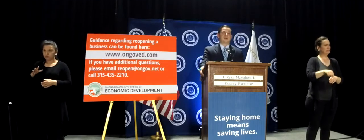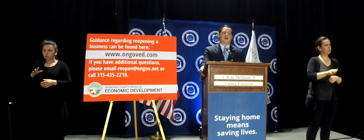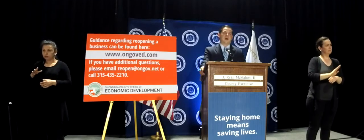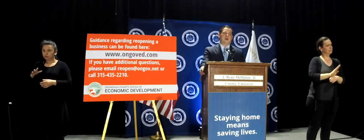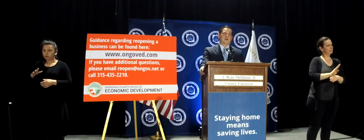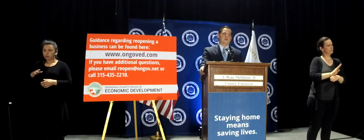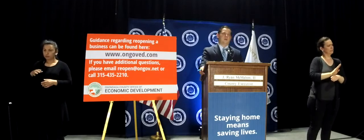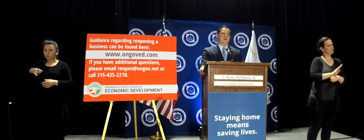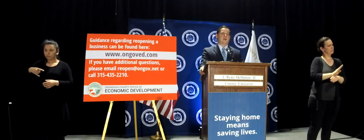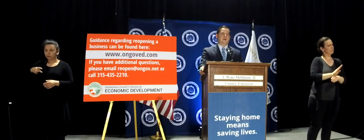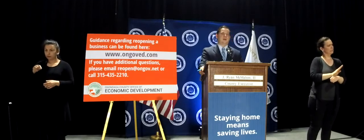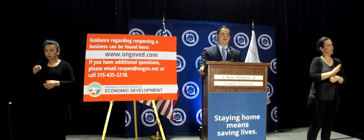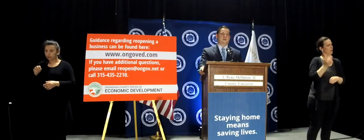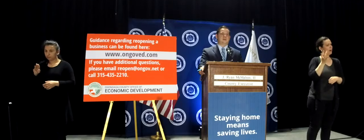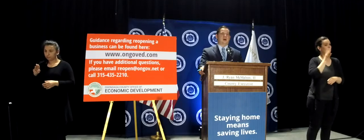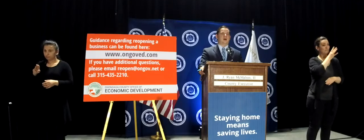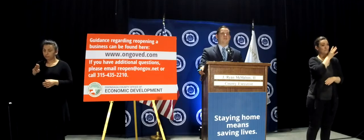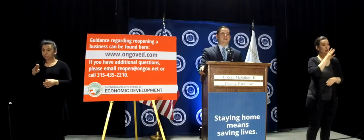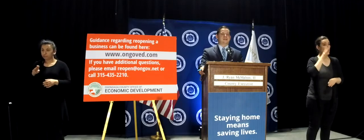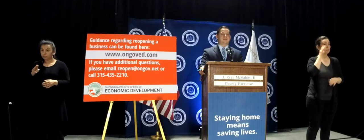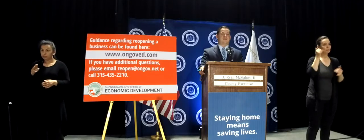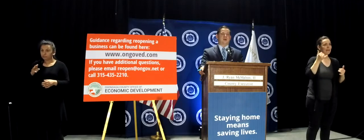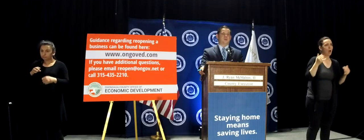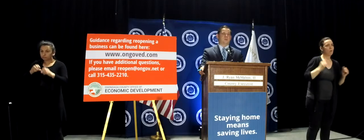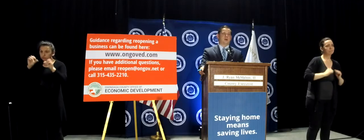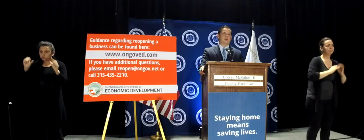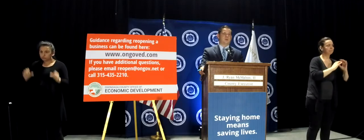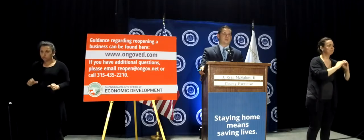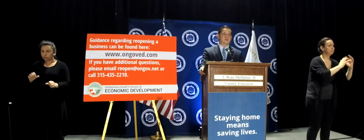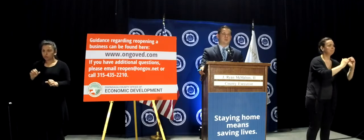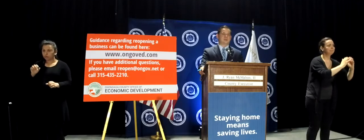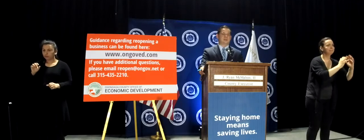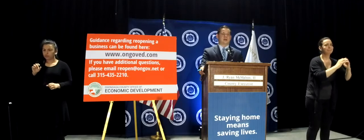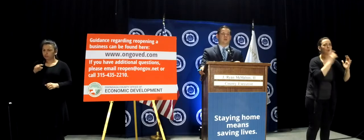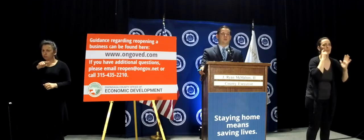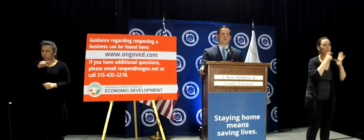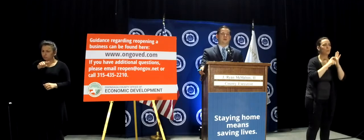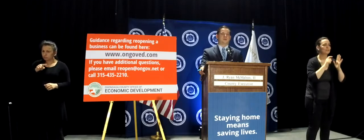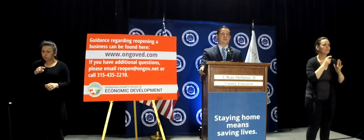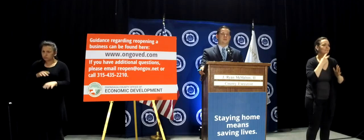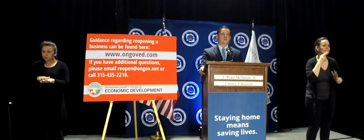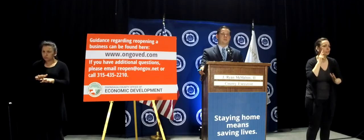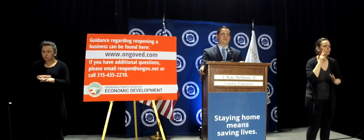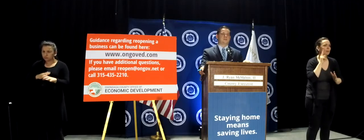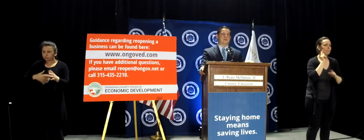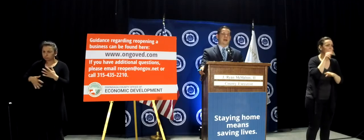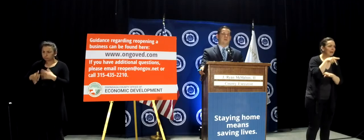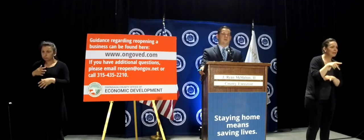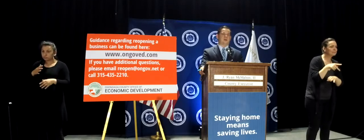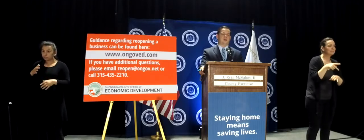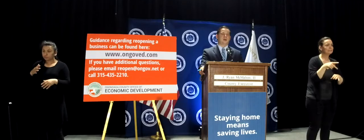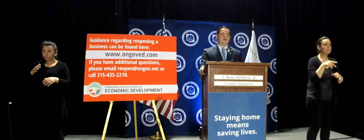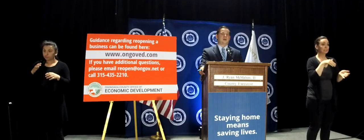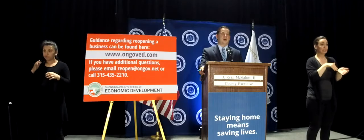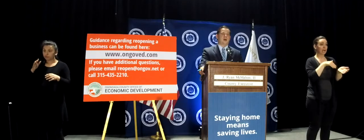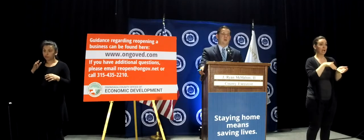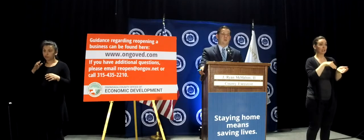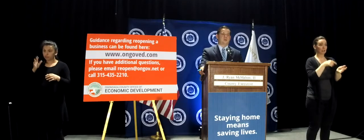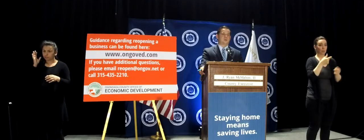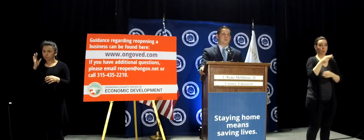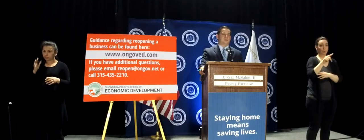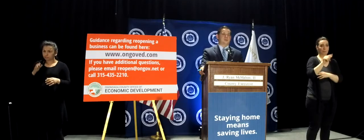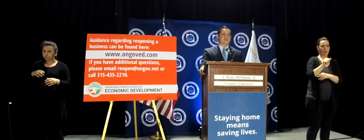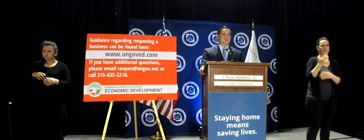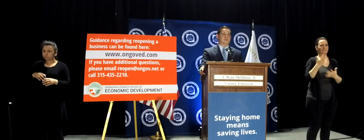busier. We saw how busy the farmers market was this week. Dr. Gupta and her team have spent some time over there